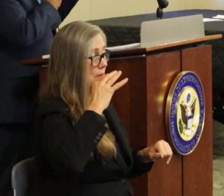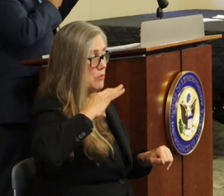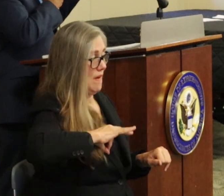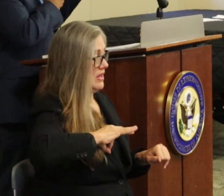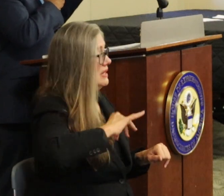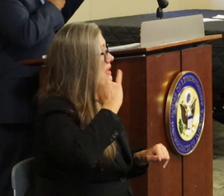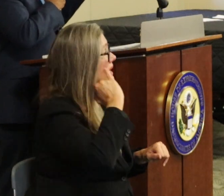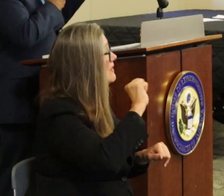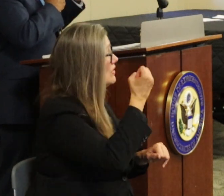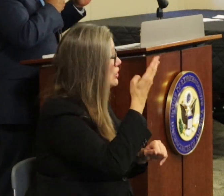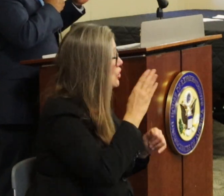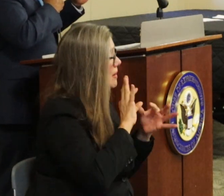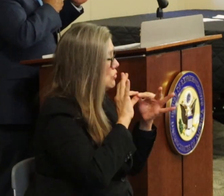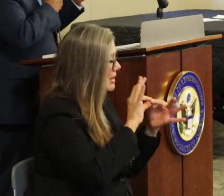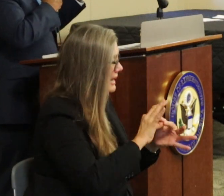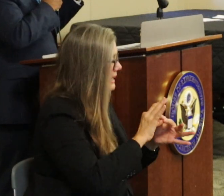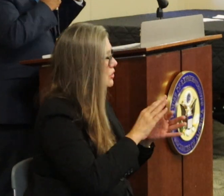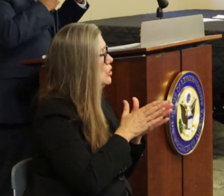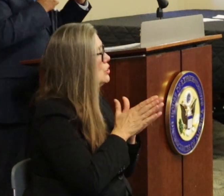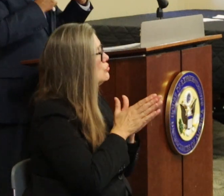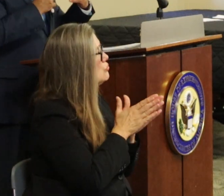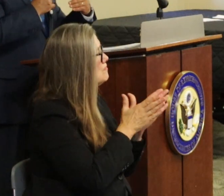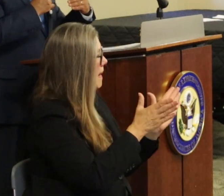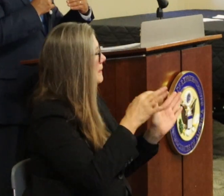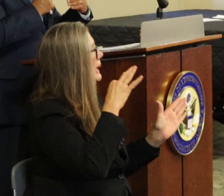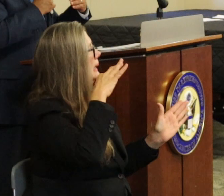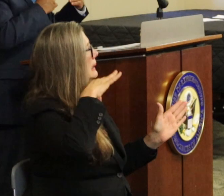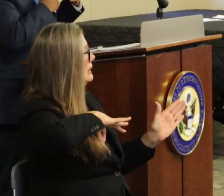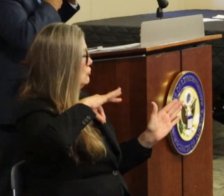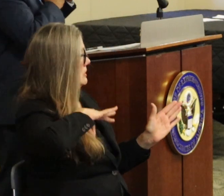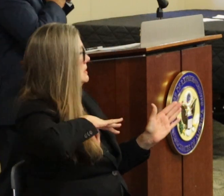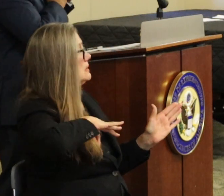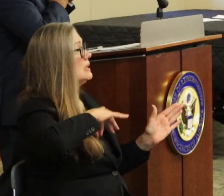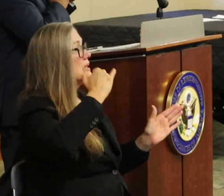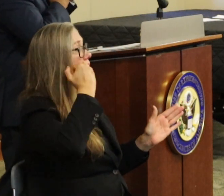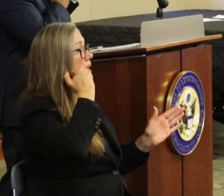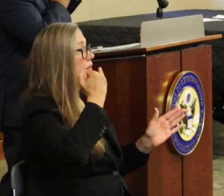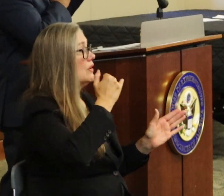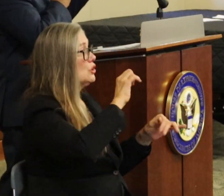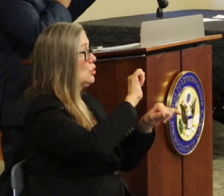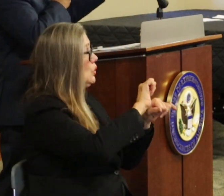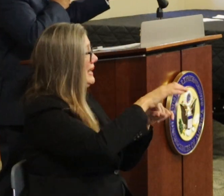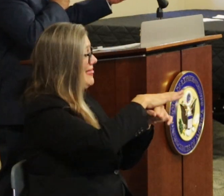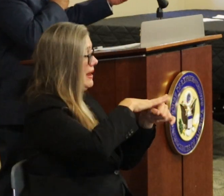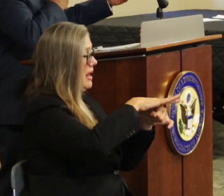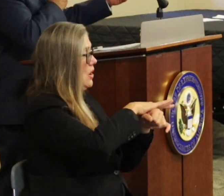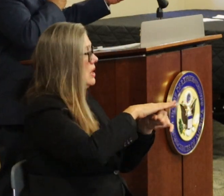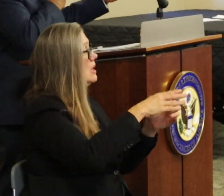interest jobs. And then if you work in that area, you're able to have a lot of your student